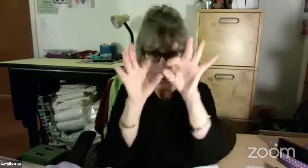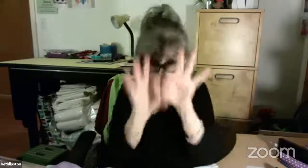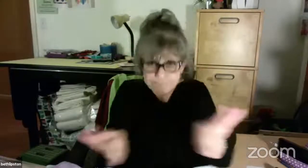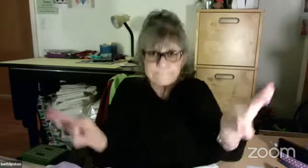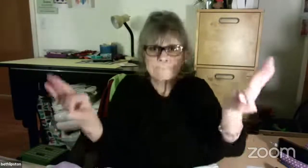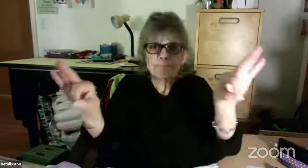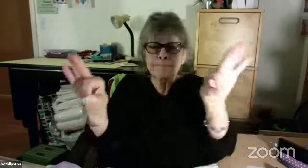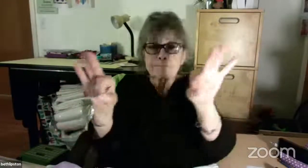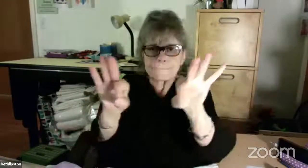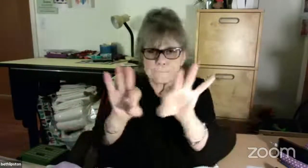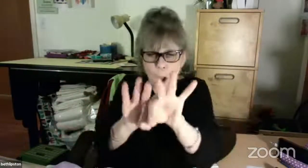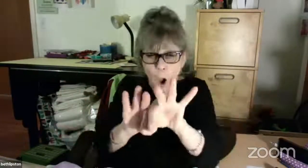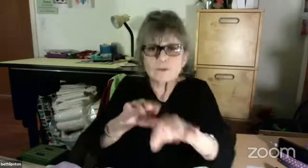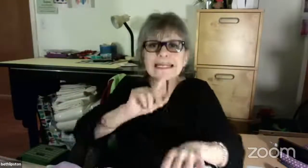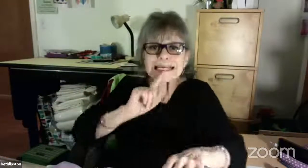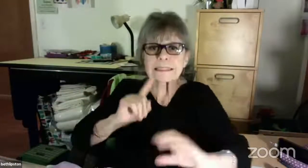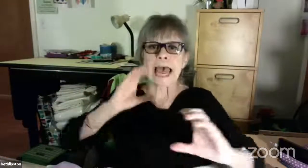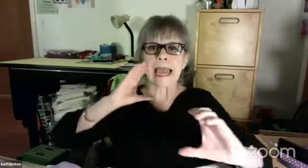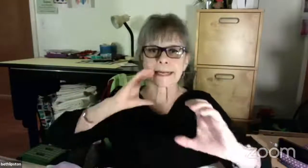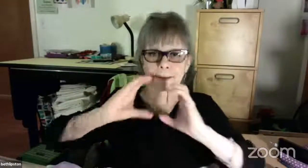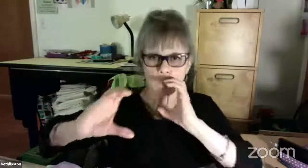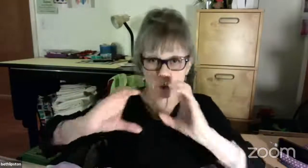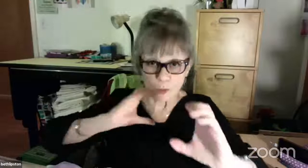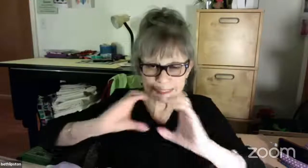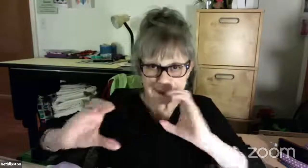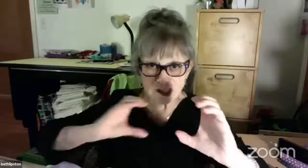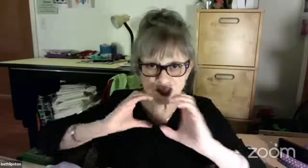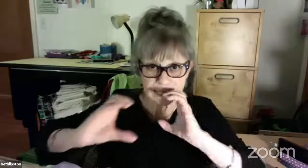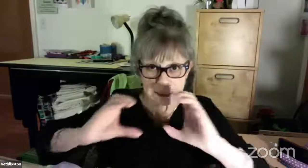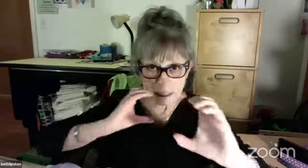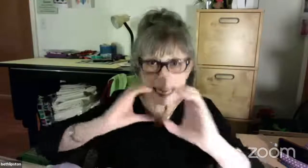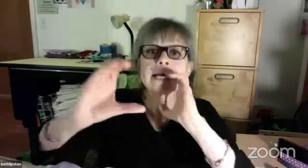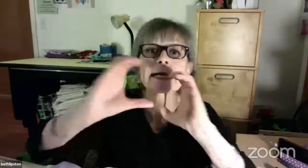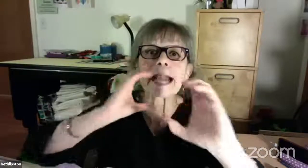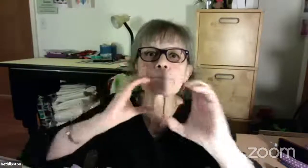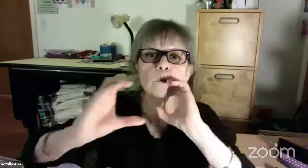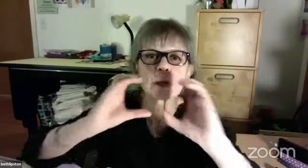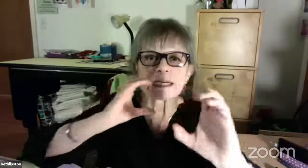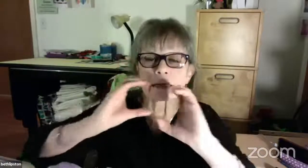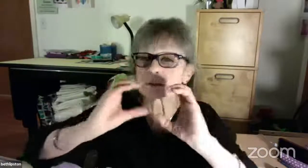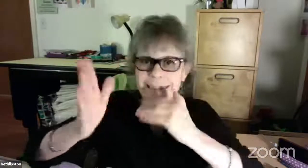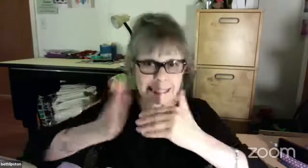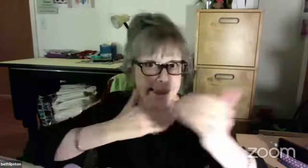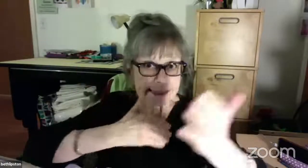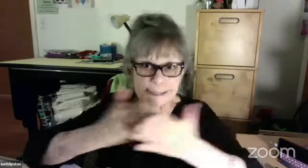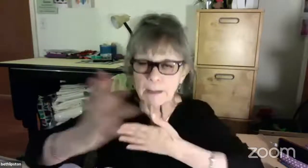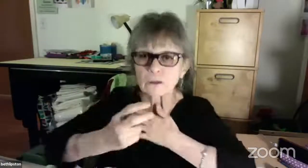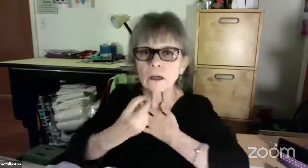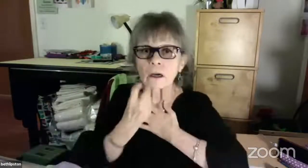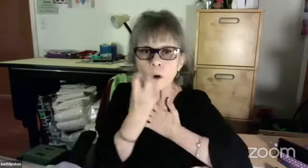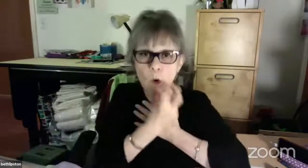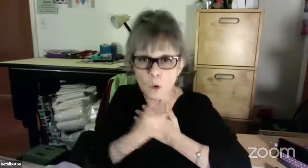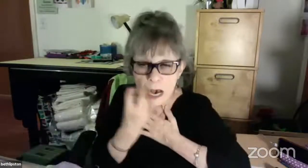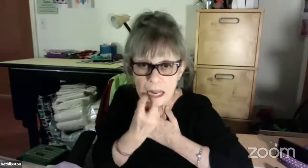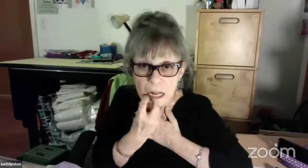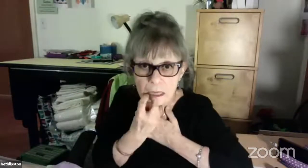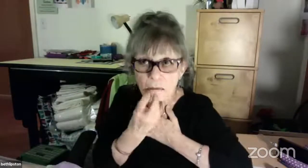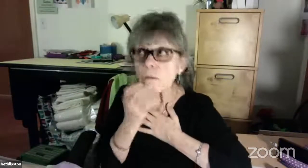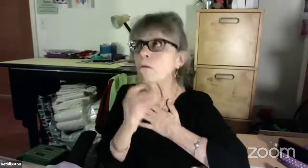is very, very, very important that you have communication with your brother. It doesn't matter if it's